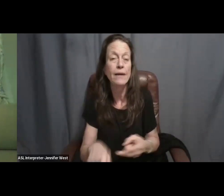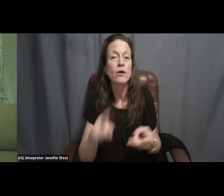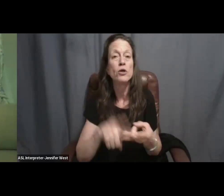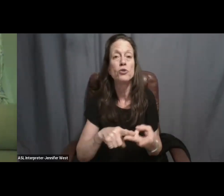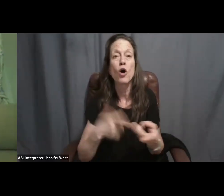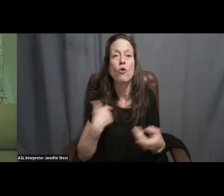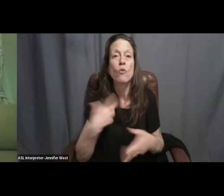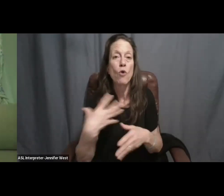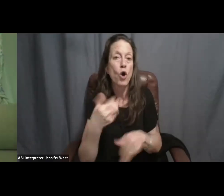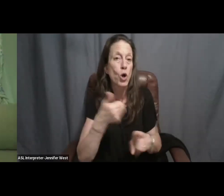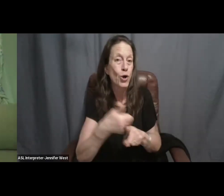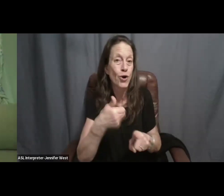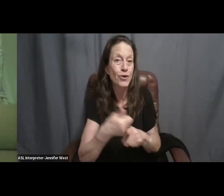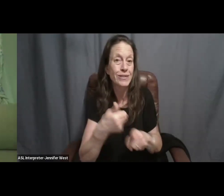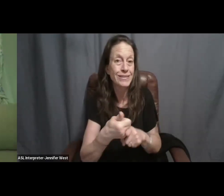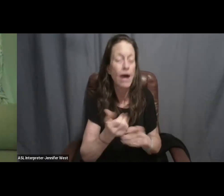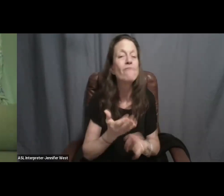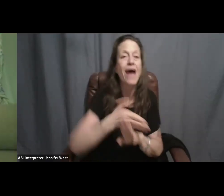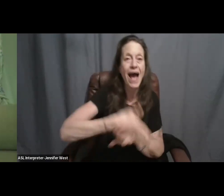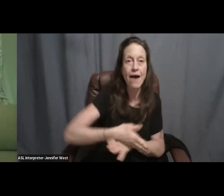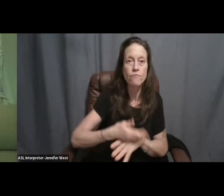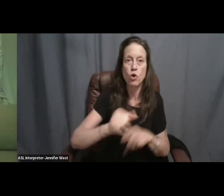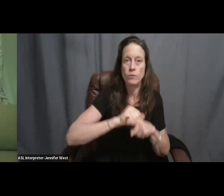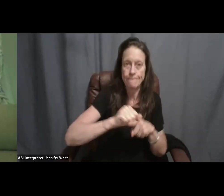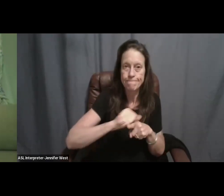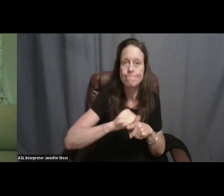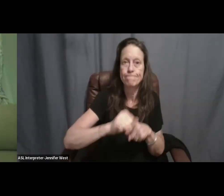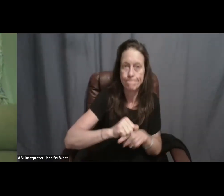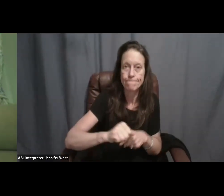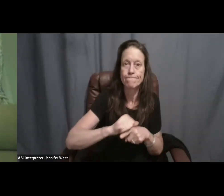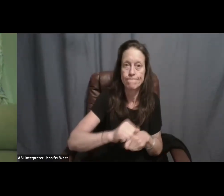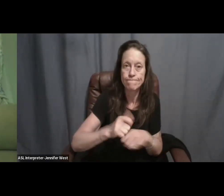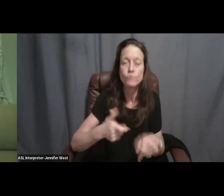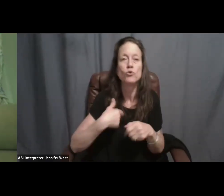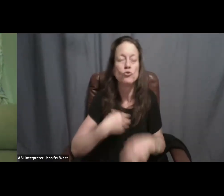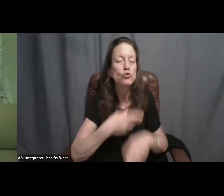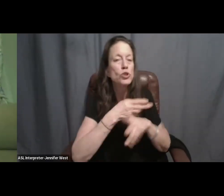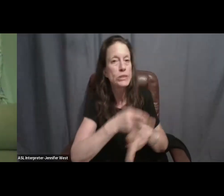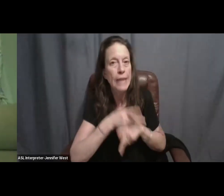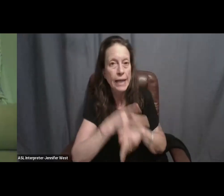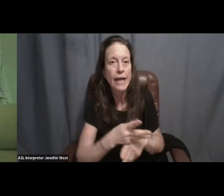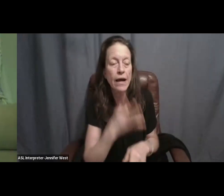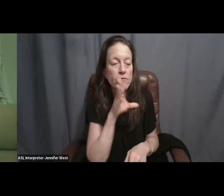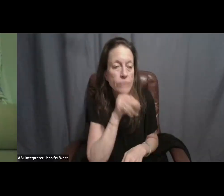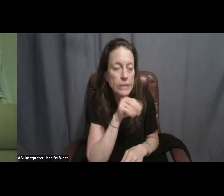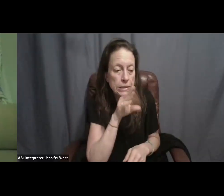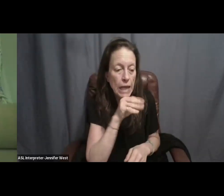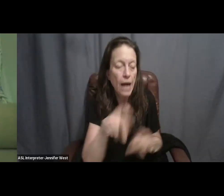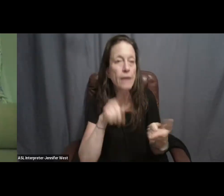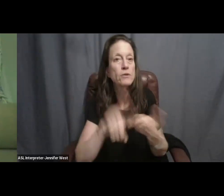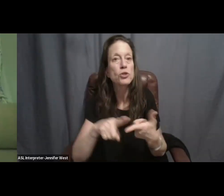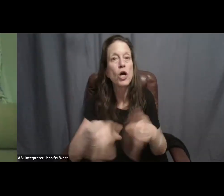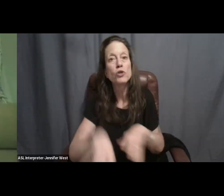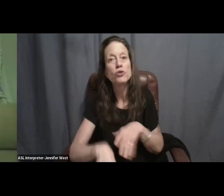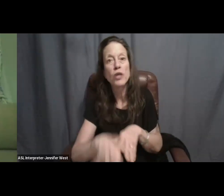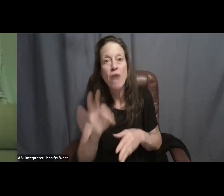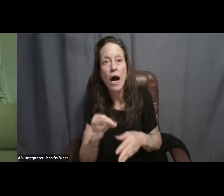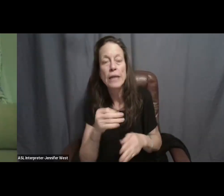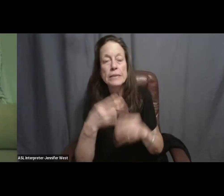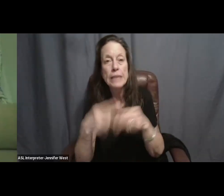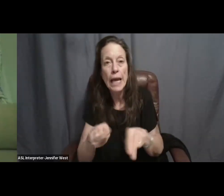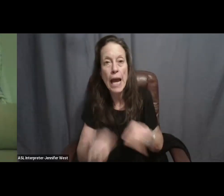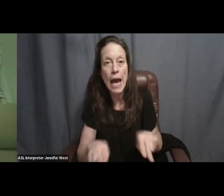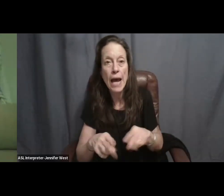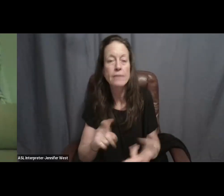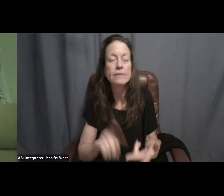training. She goes out on her own. She takes care of her ducks. She collects the eggs. She feeds them, comes